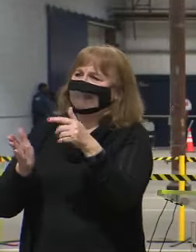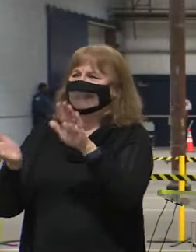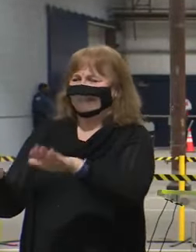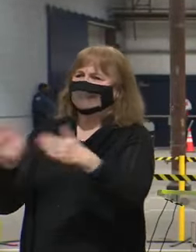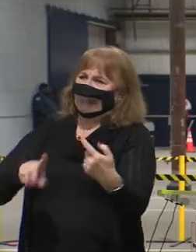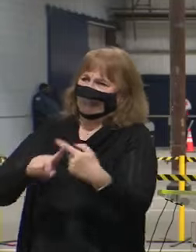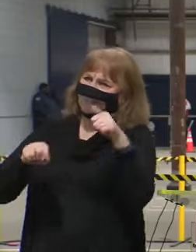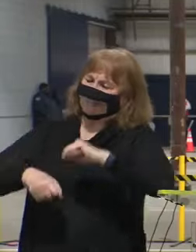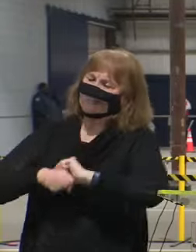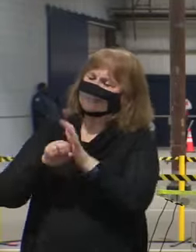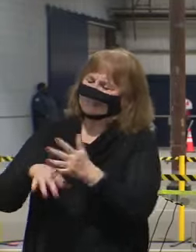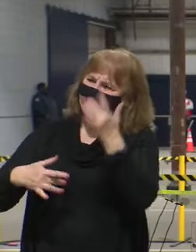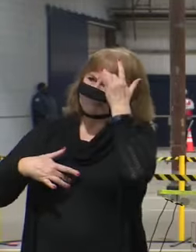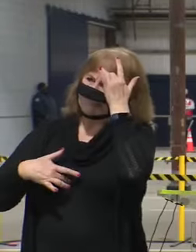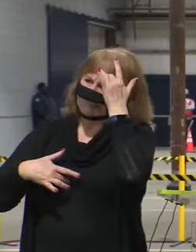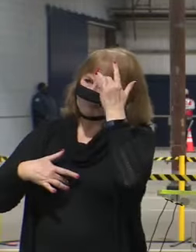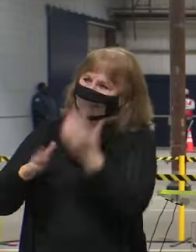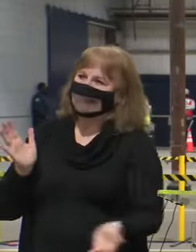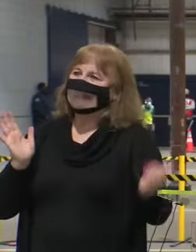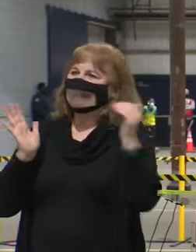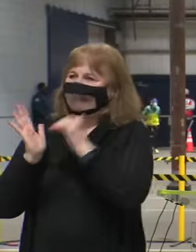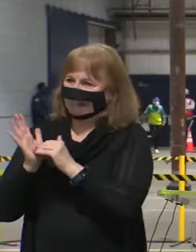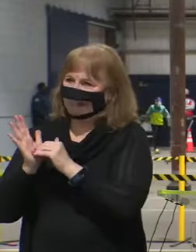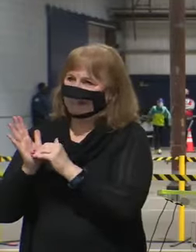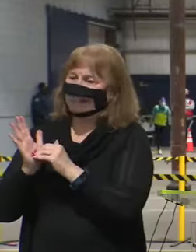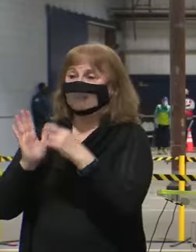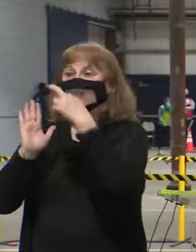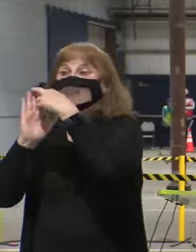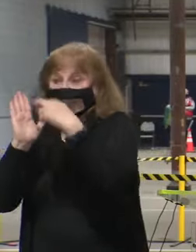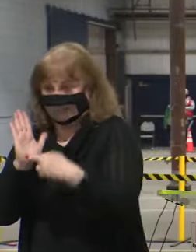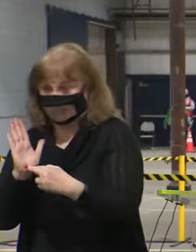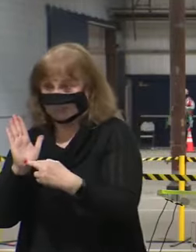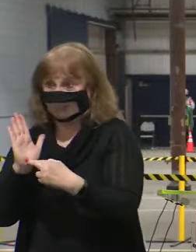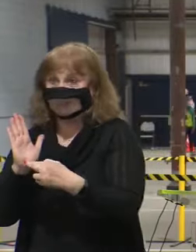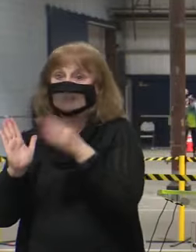this disease. Again, register